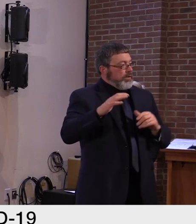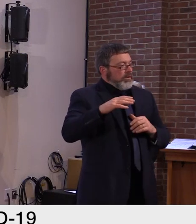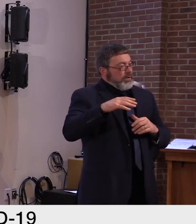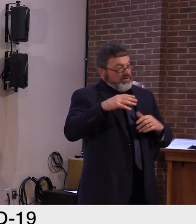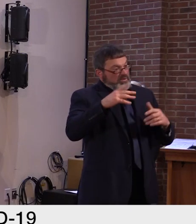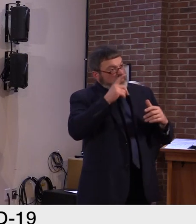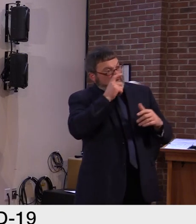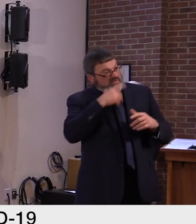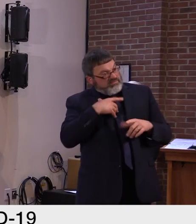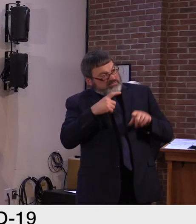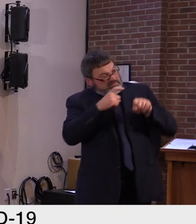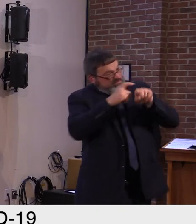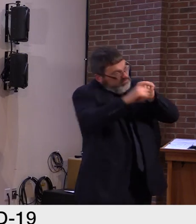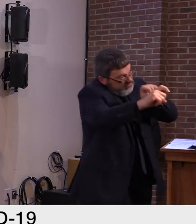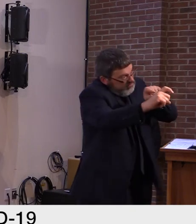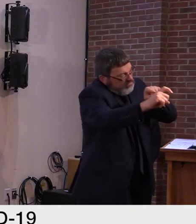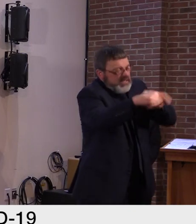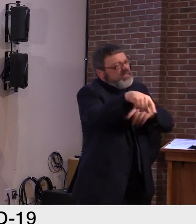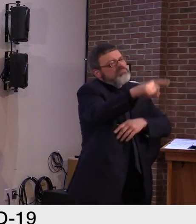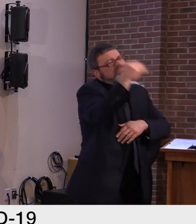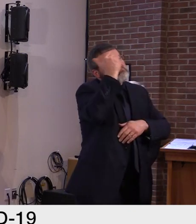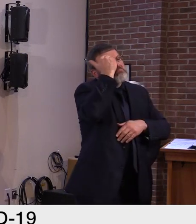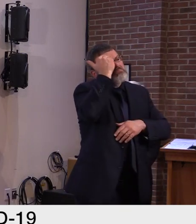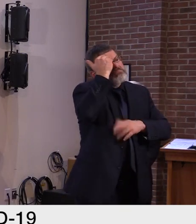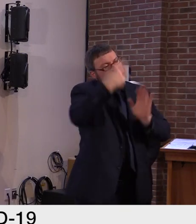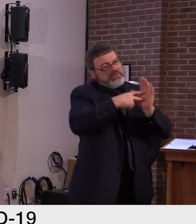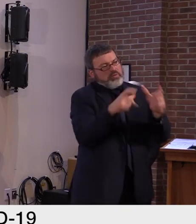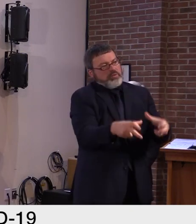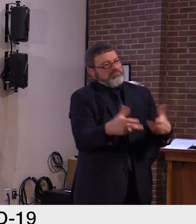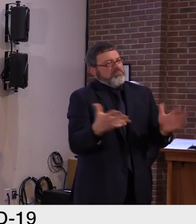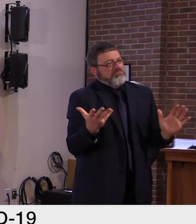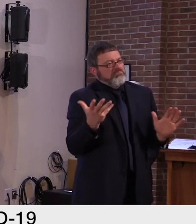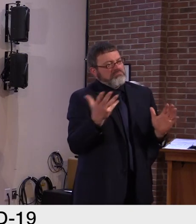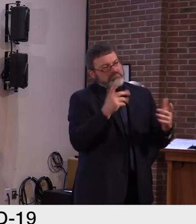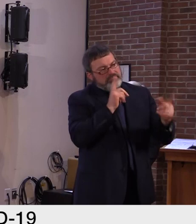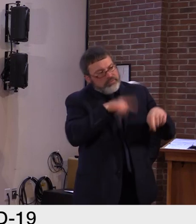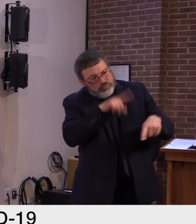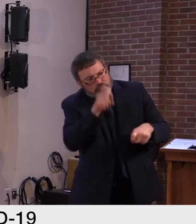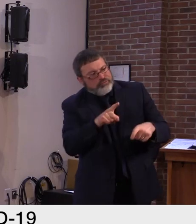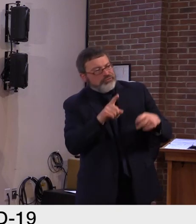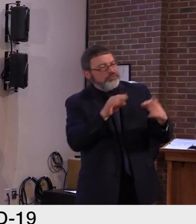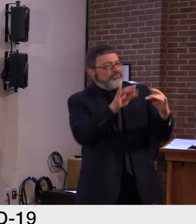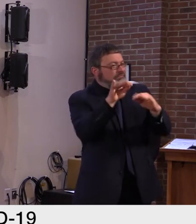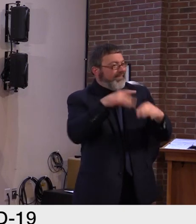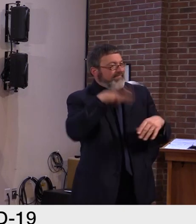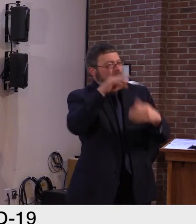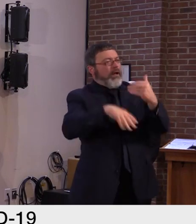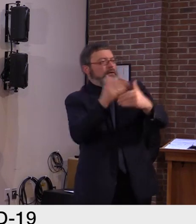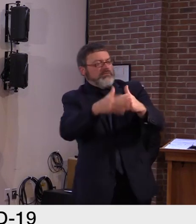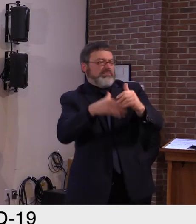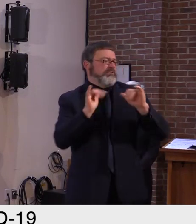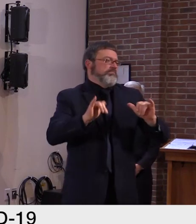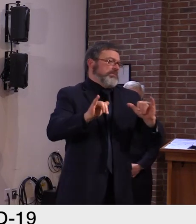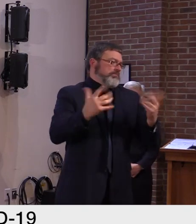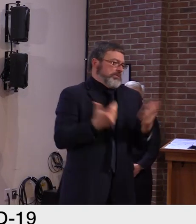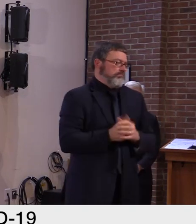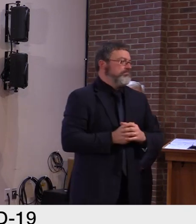Yeah, I remember the Department of Health put out a report a couple months ago on known versus unknown sources of